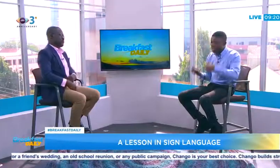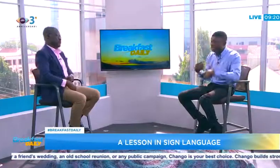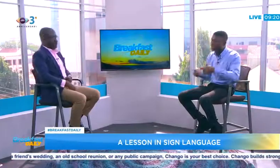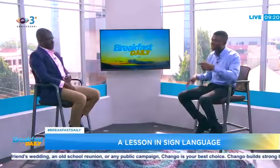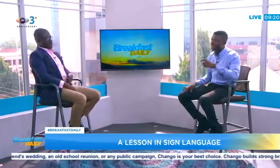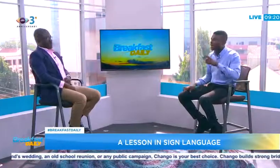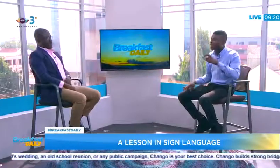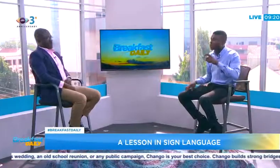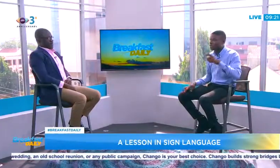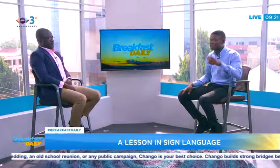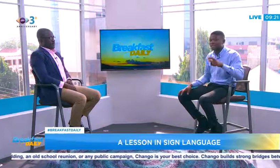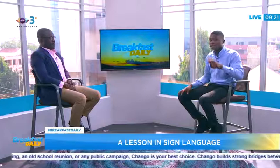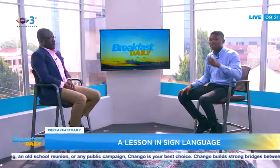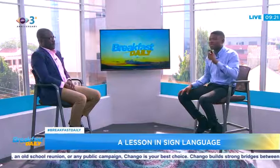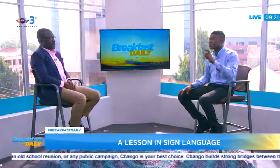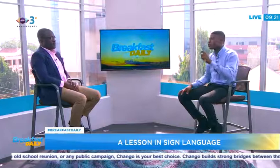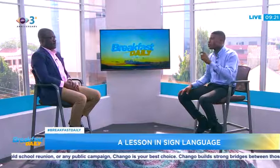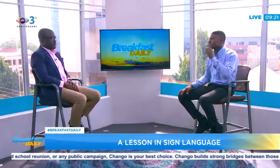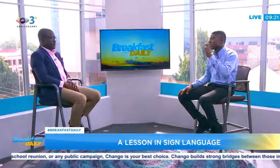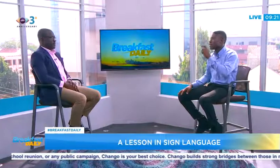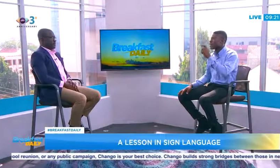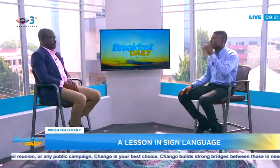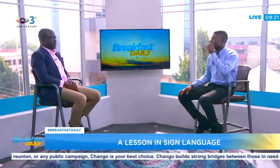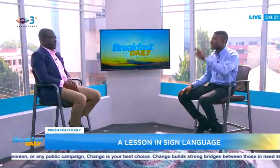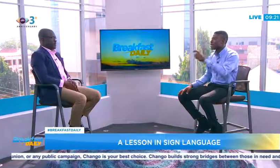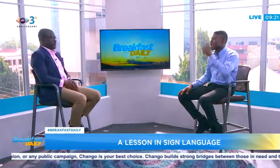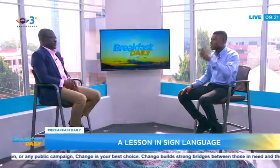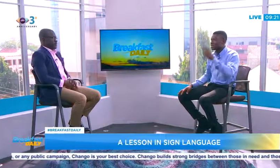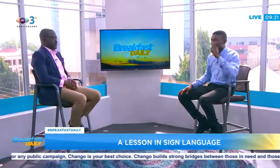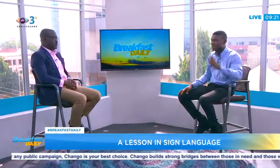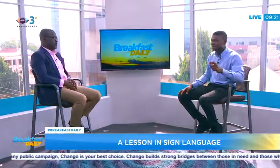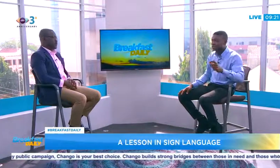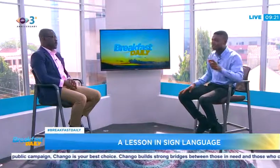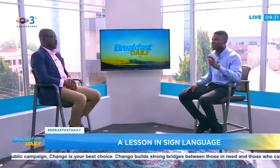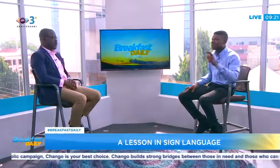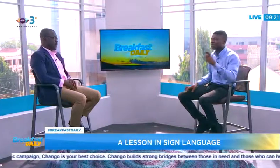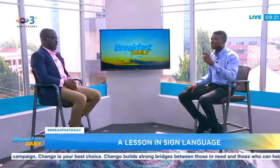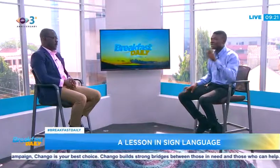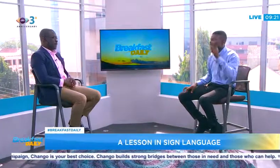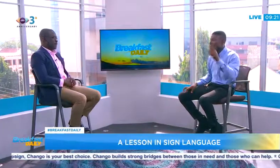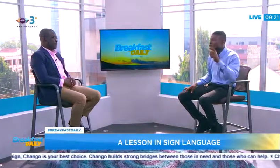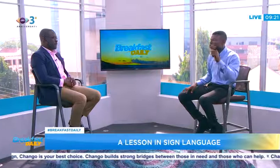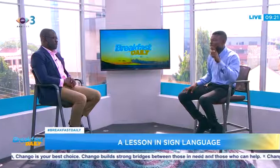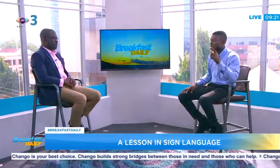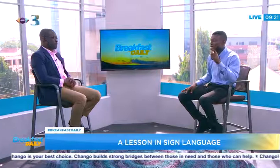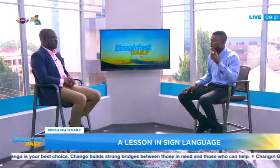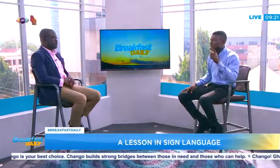sign as you are speaking English, it is called sign exact English, which the deaf don't understand.